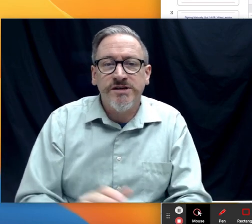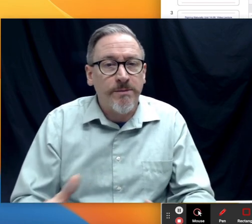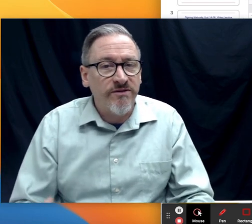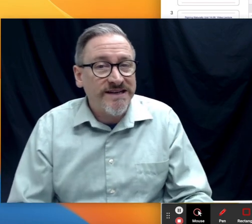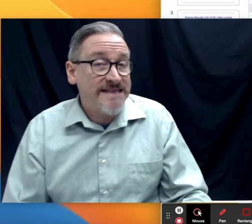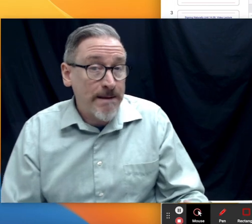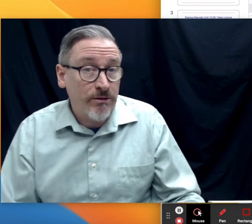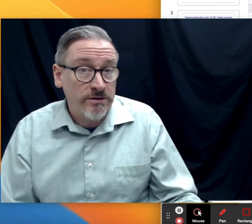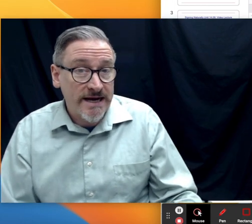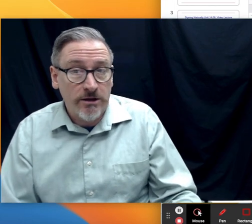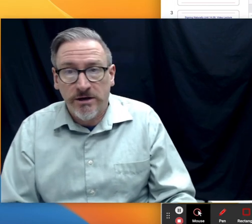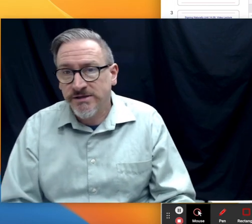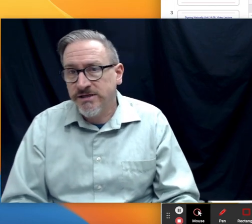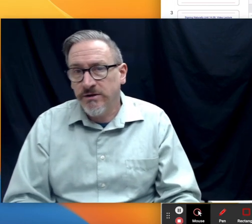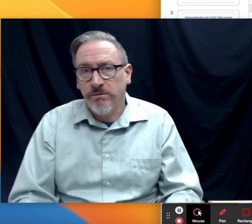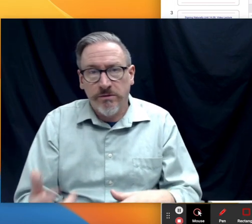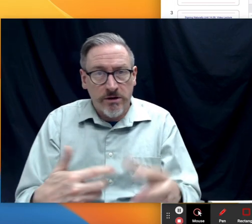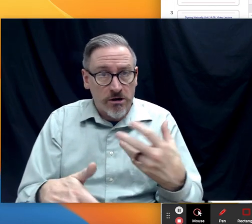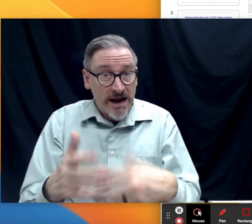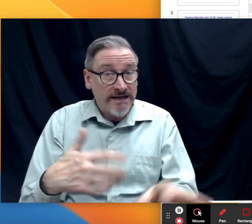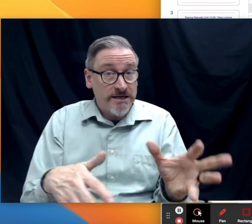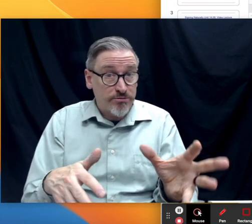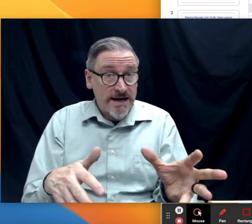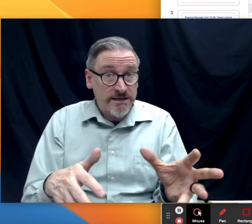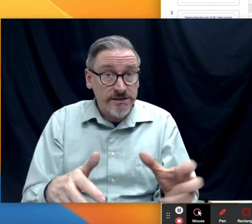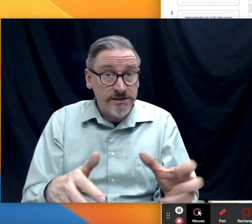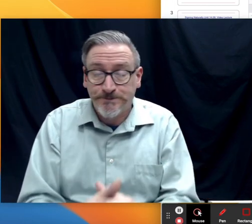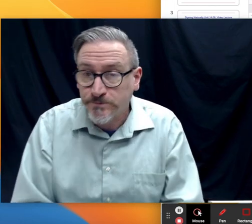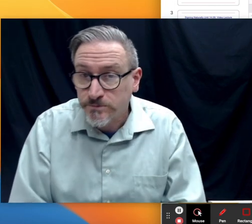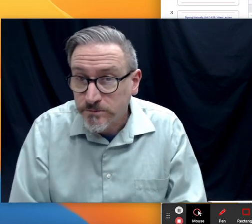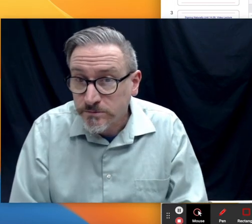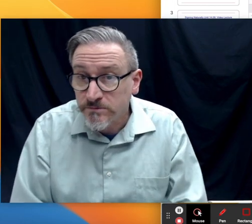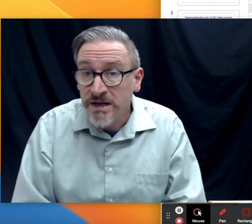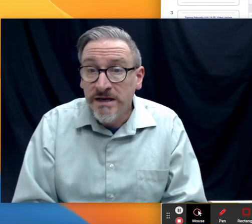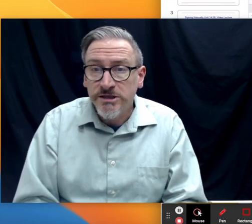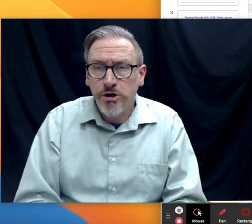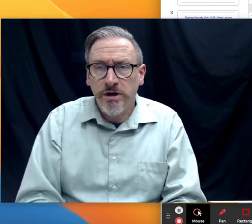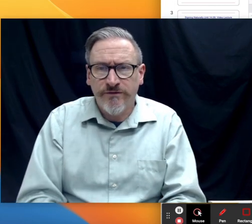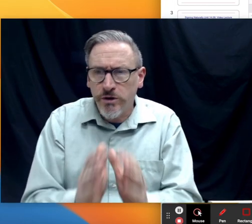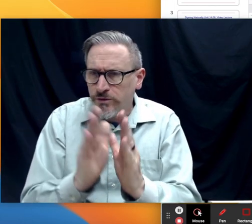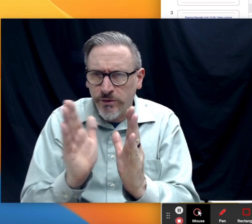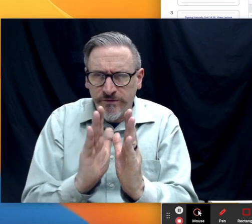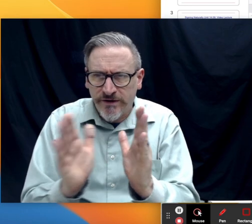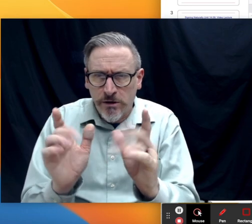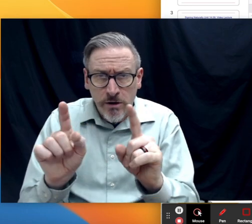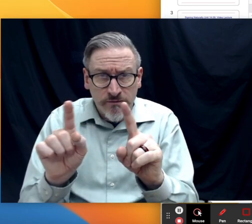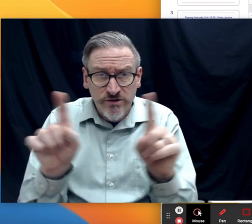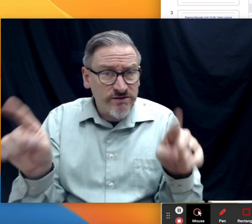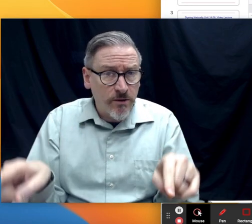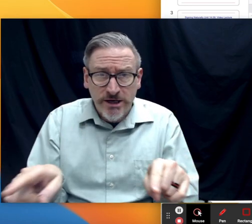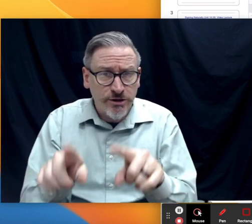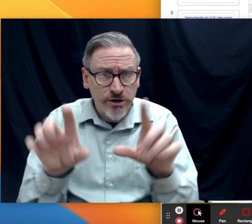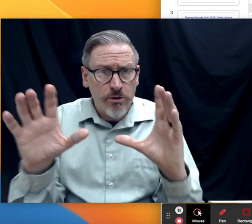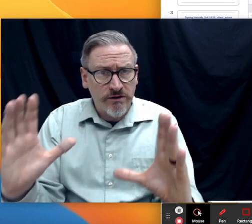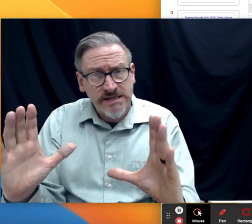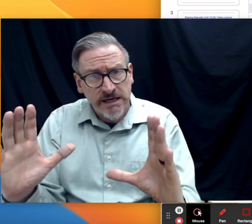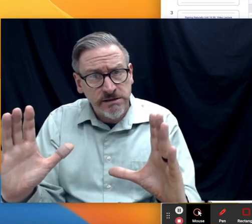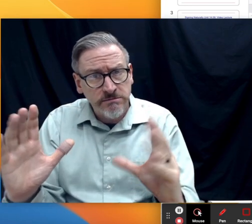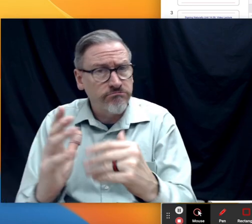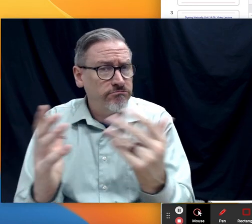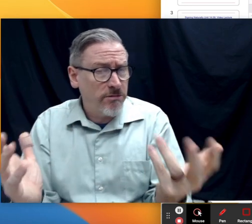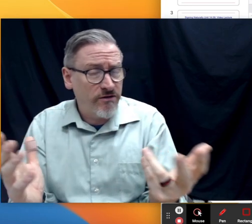There's a couple of example dialogues that are handy to practice. So if you go through and figure out, first of all, make sure you know all